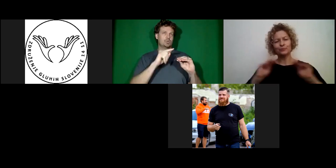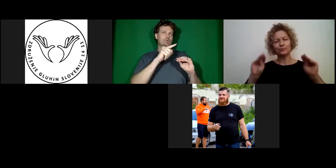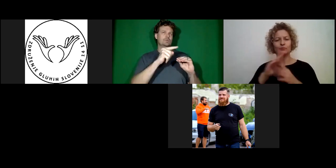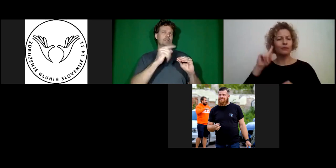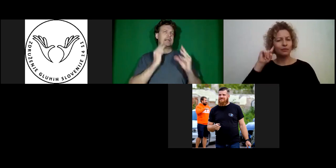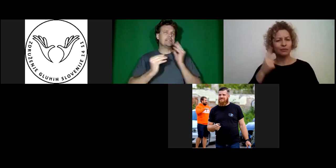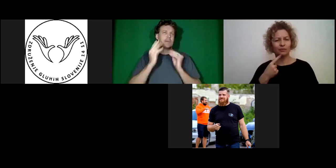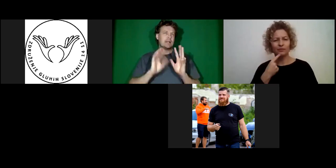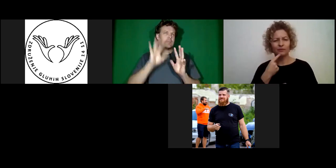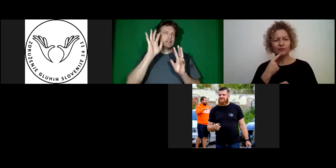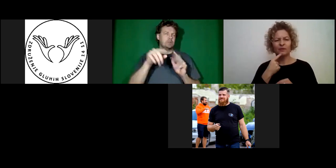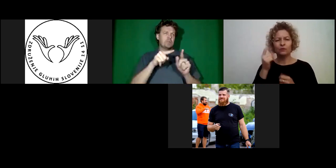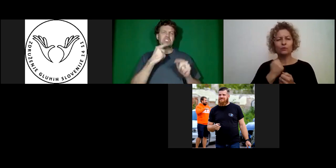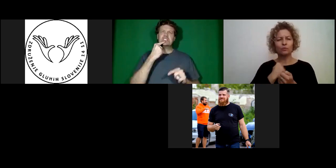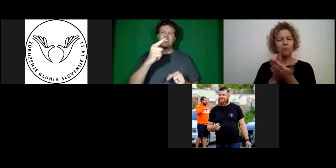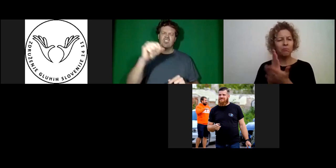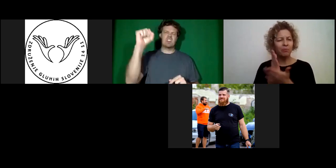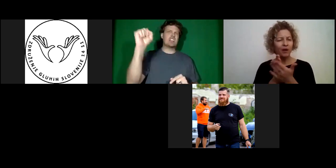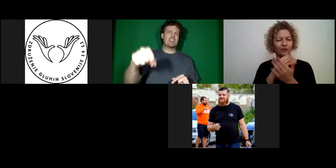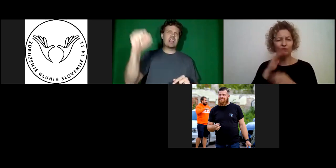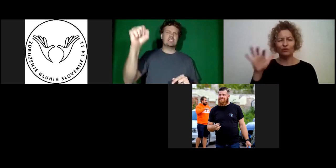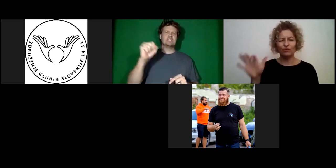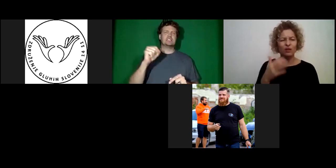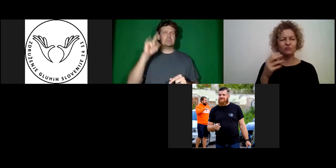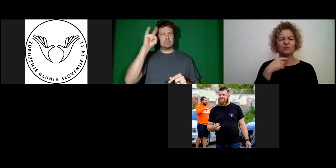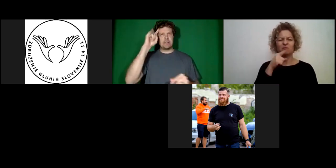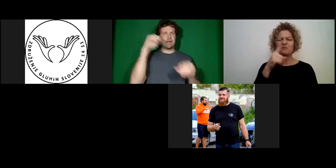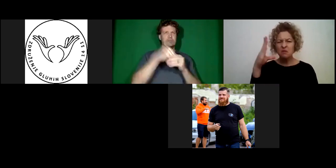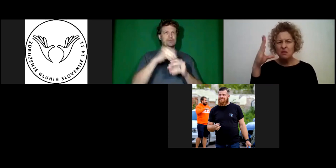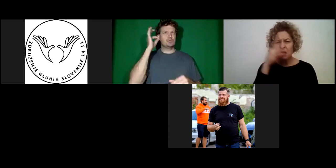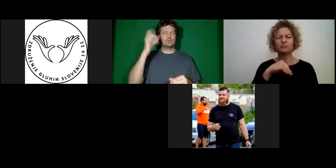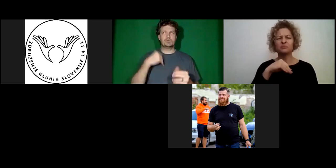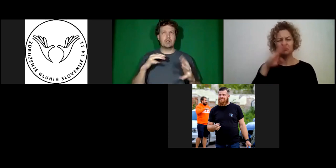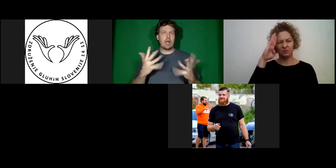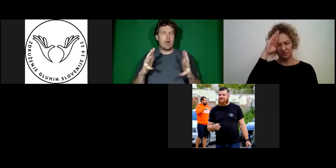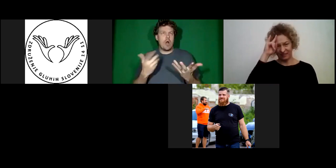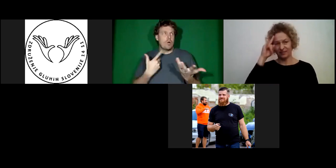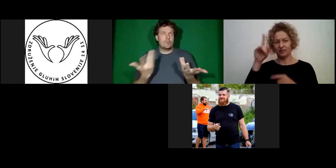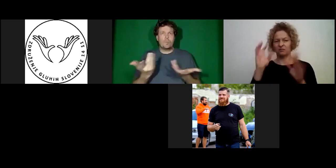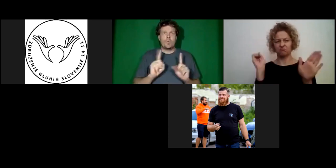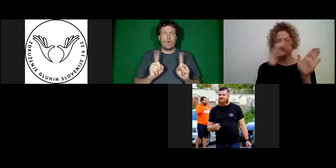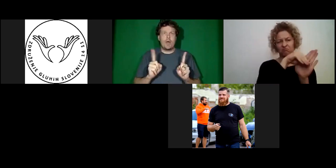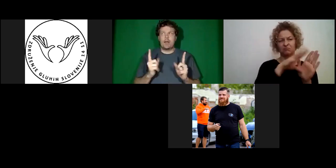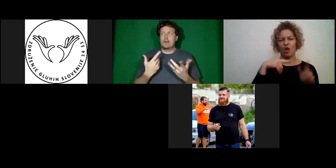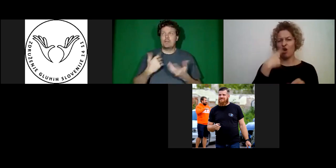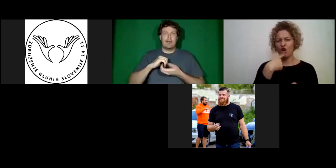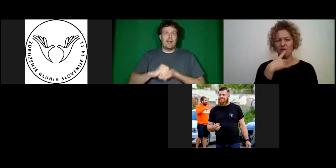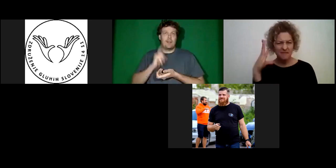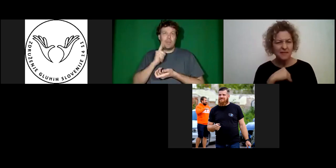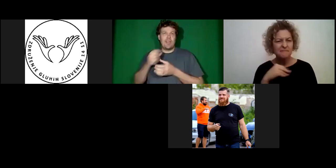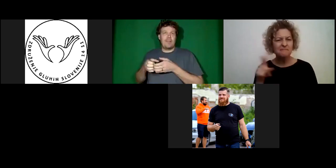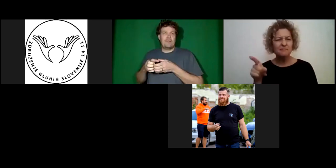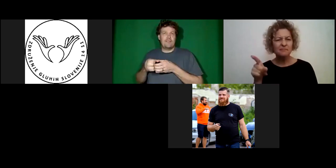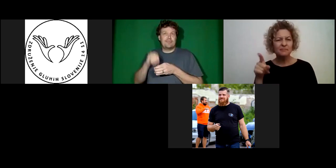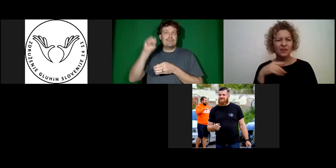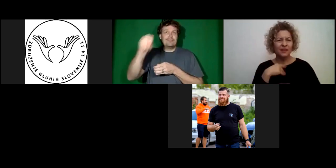He was our deaf coach, very experienced in basketball. And he was the one encouraging me